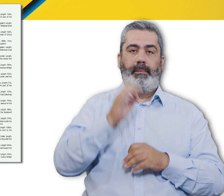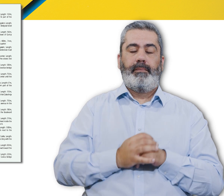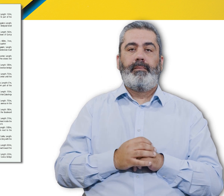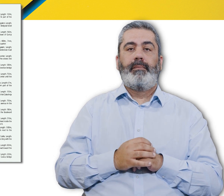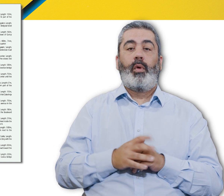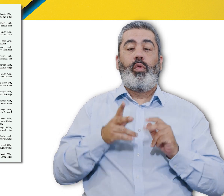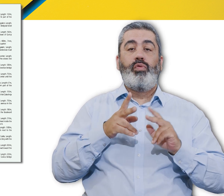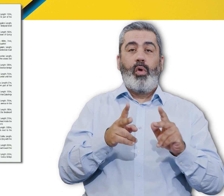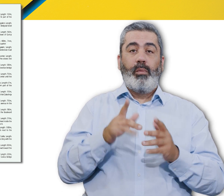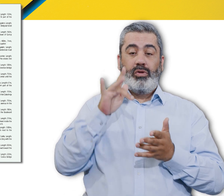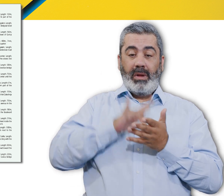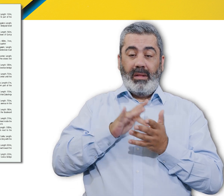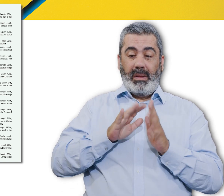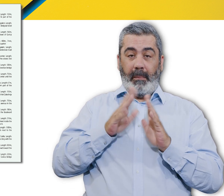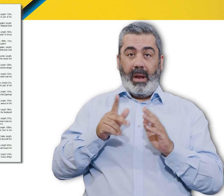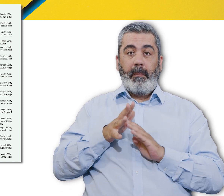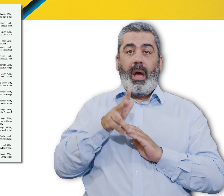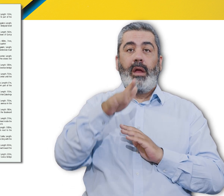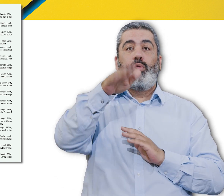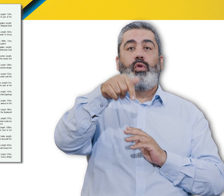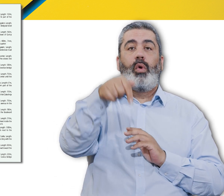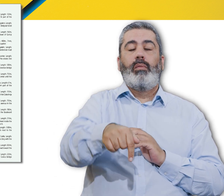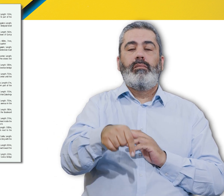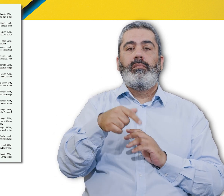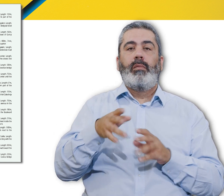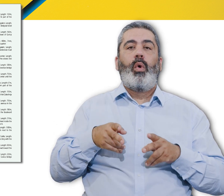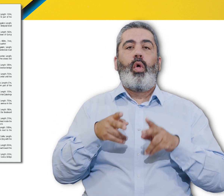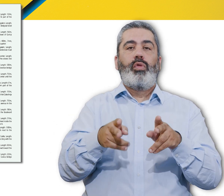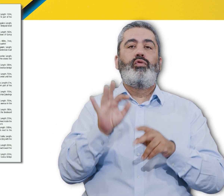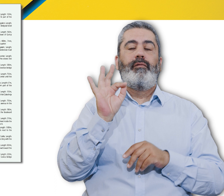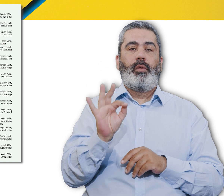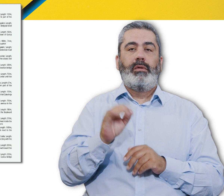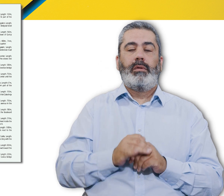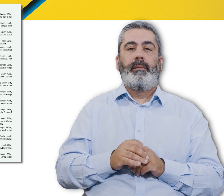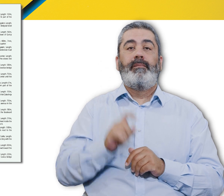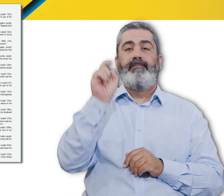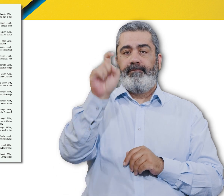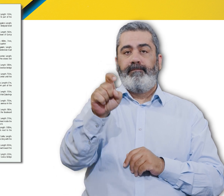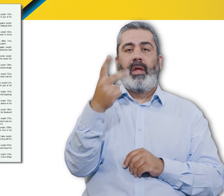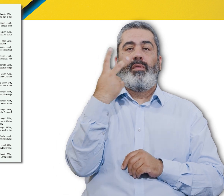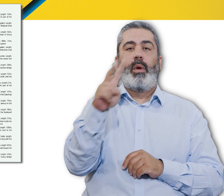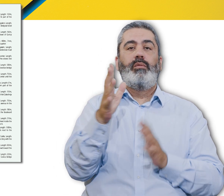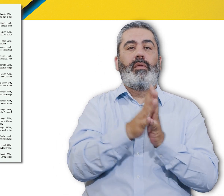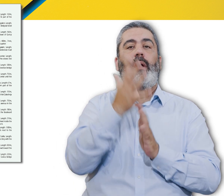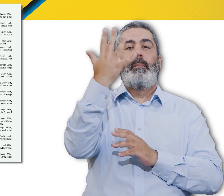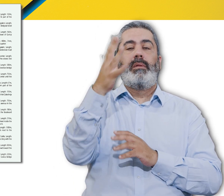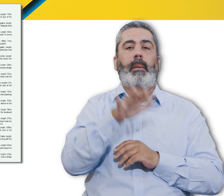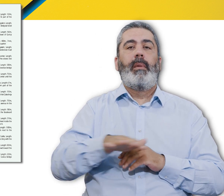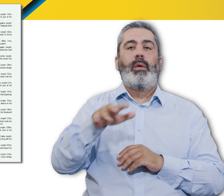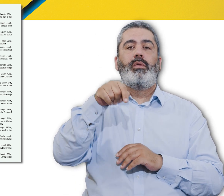southern panoramic viewpoint. Hebranch Street number 215, area, city centre,